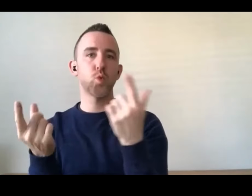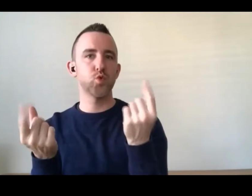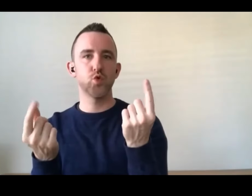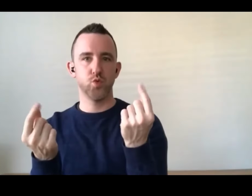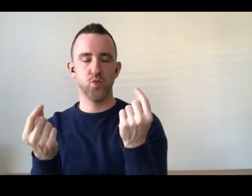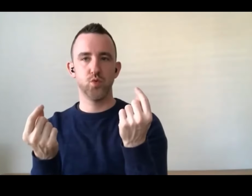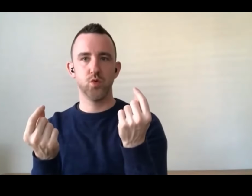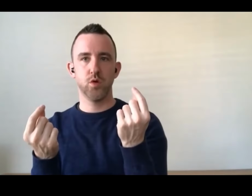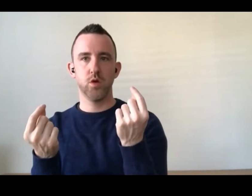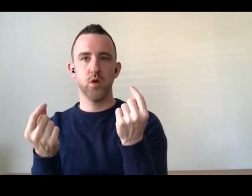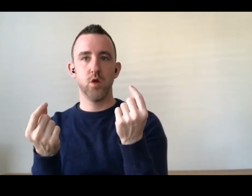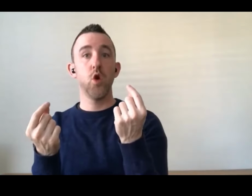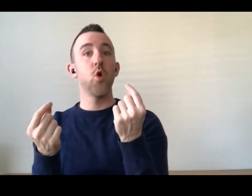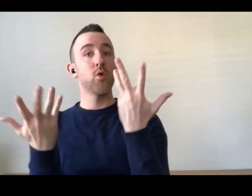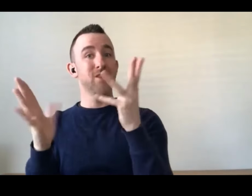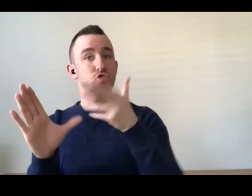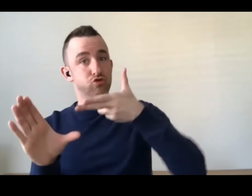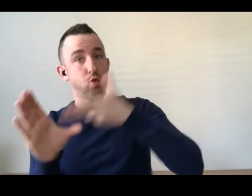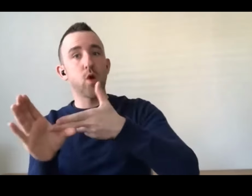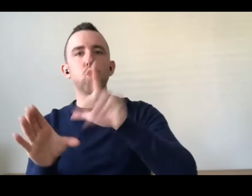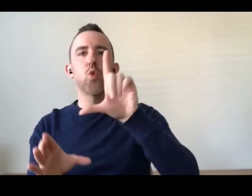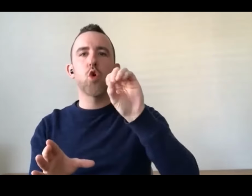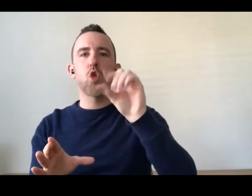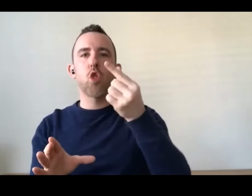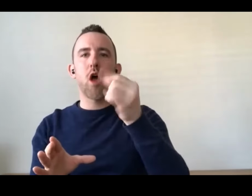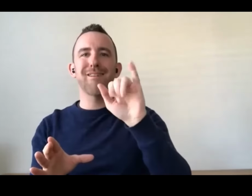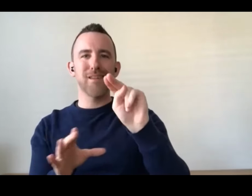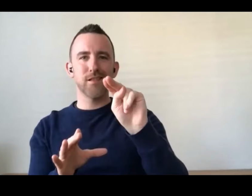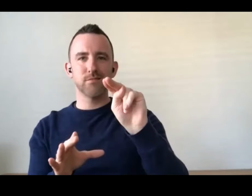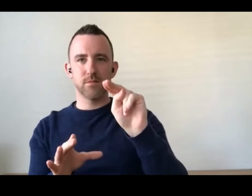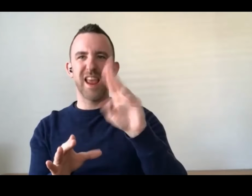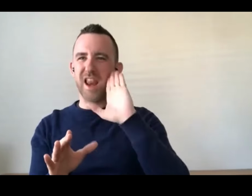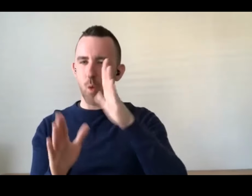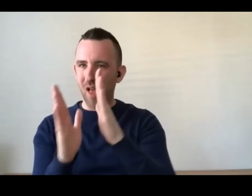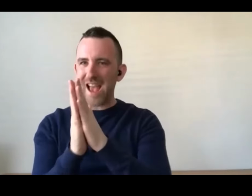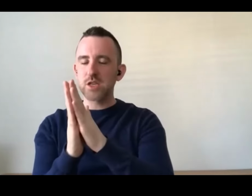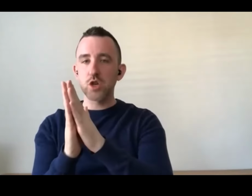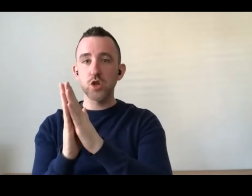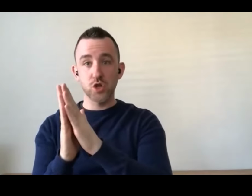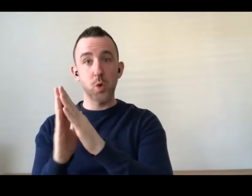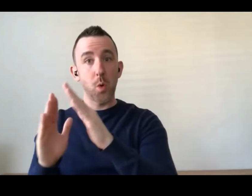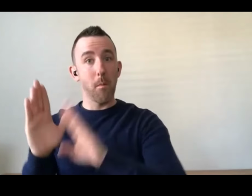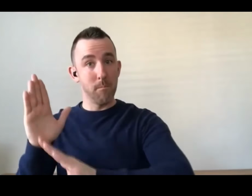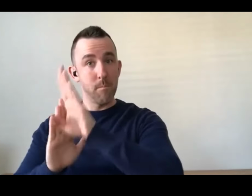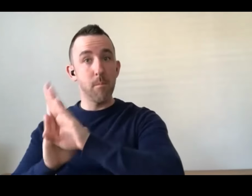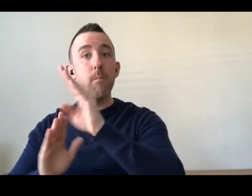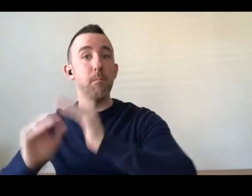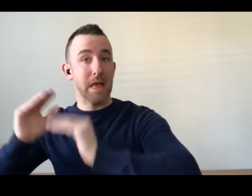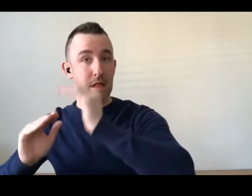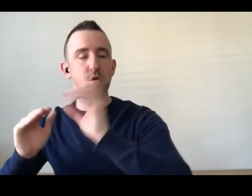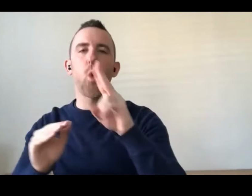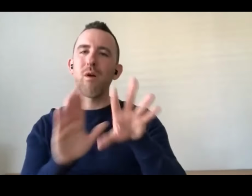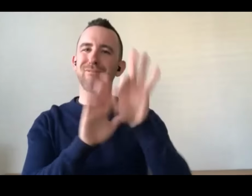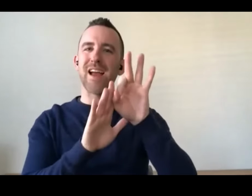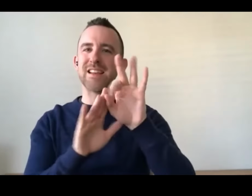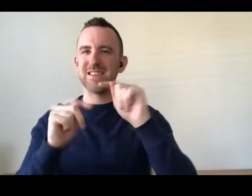is you, once you've joined, you log in, and it's going to ask you to build or find a team. And on the app and on the website,